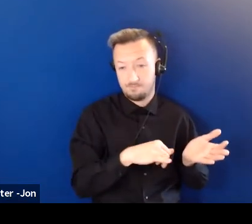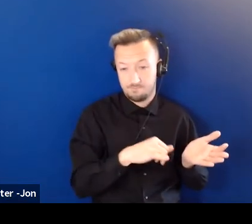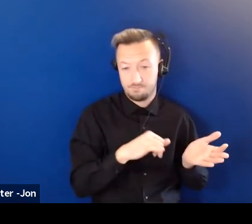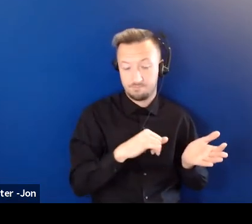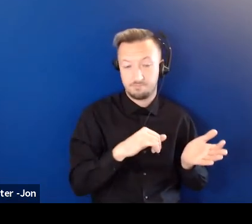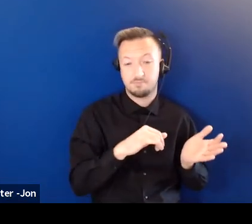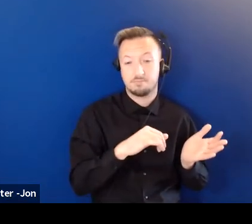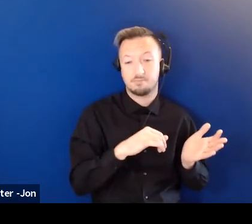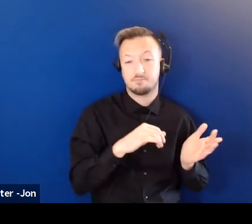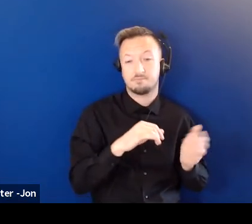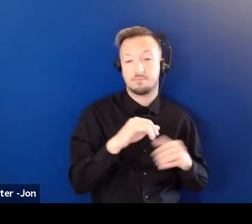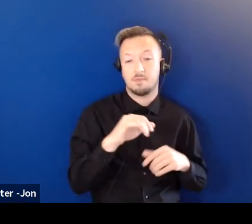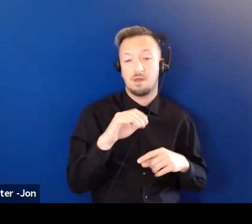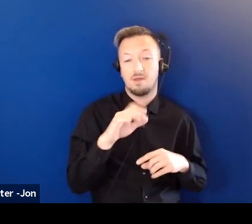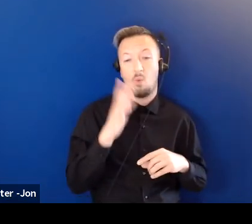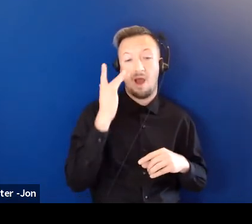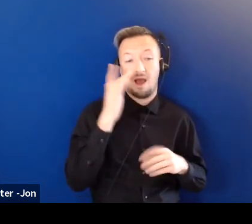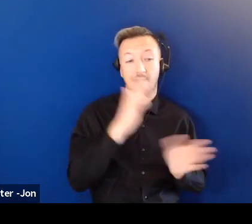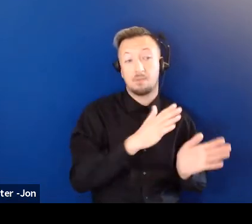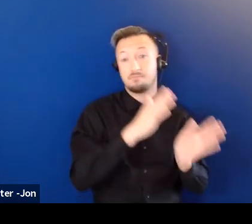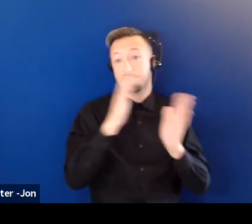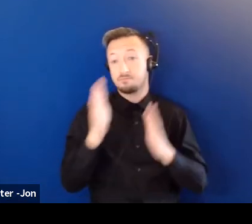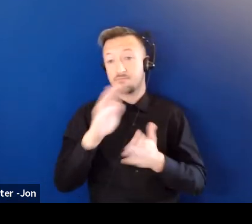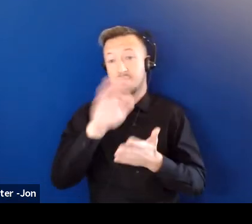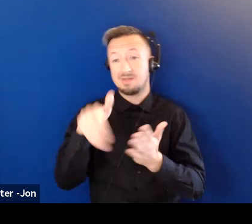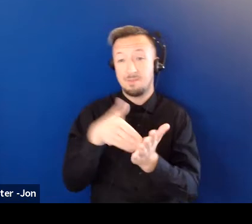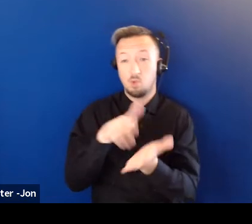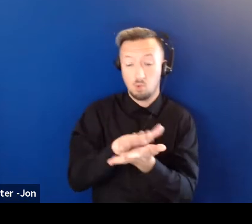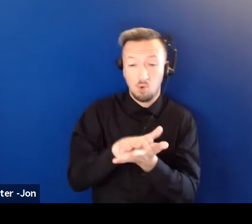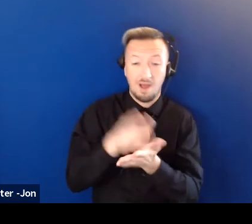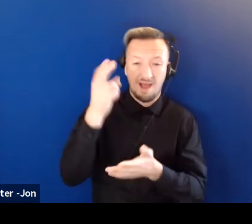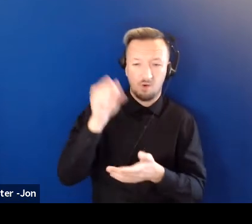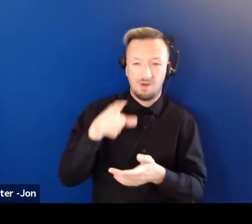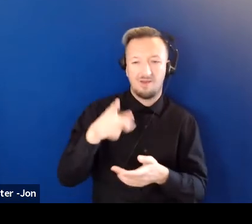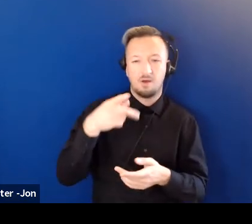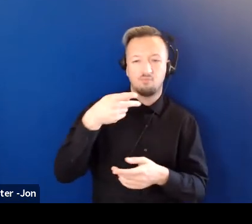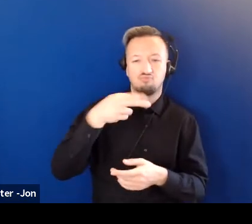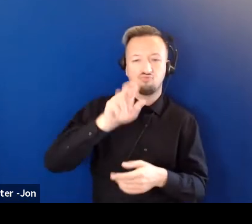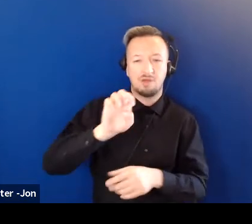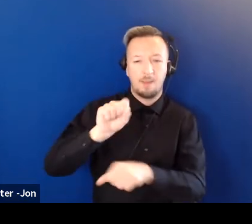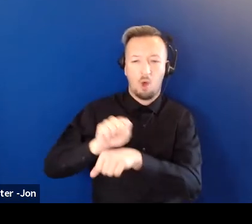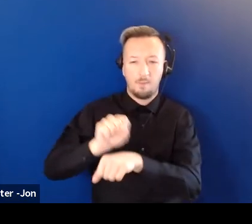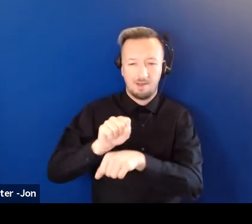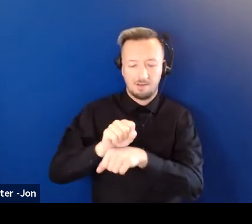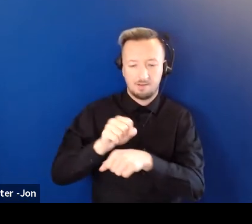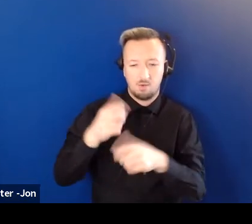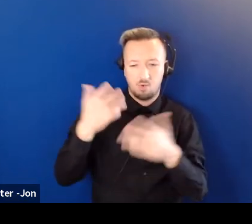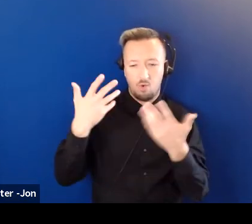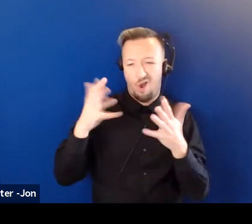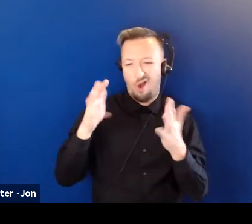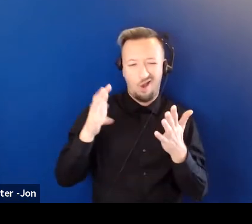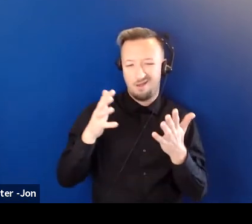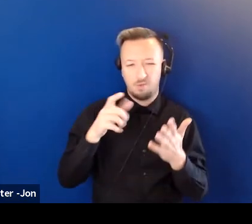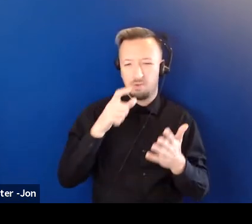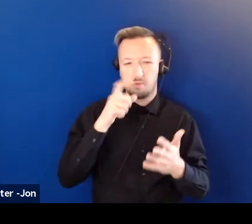head into middle schools and high schools with pre-ets, you're already kind of ruling that option out. And